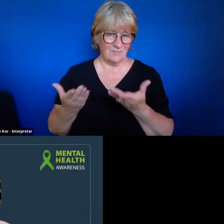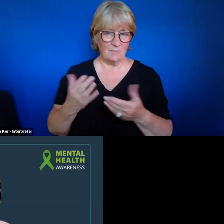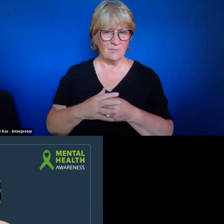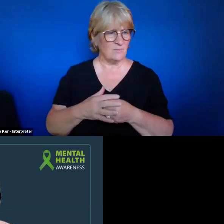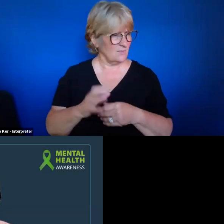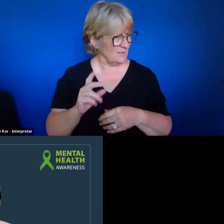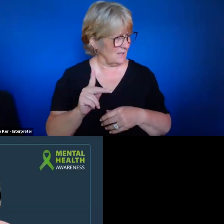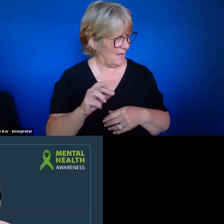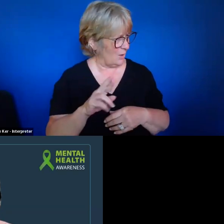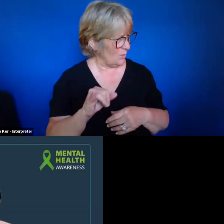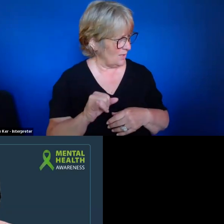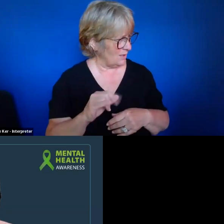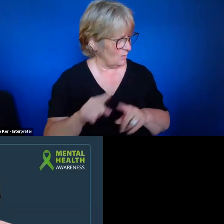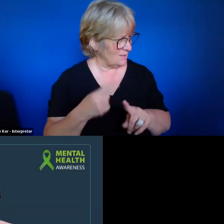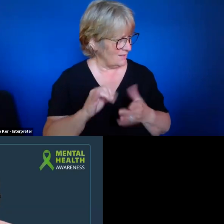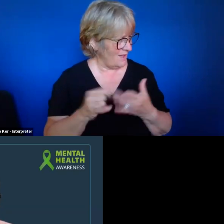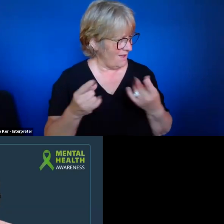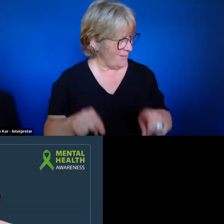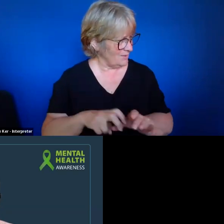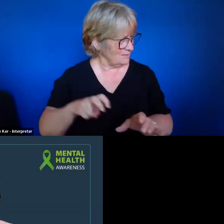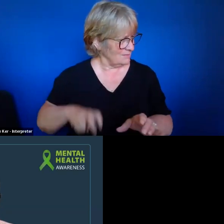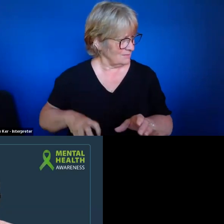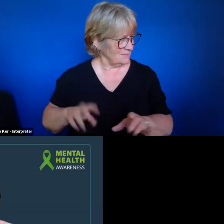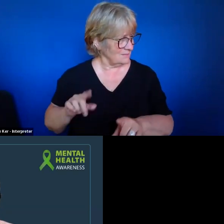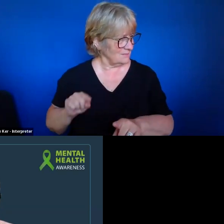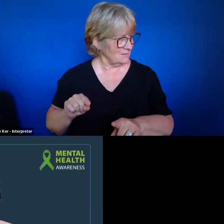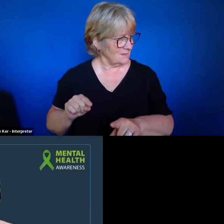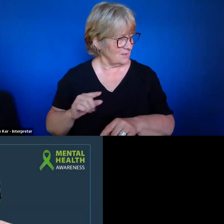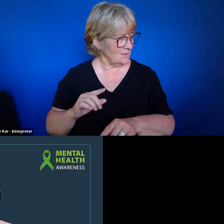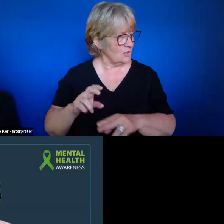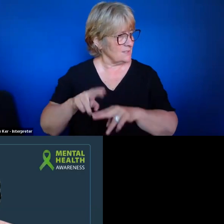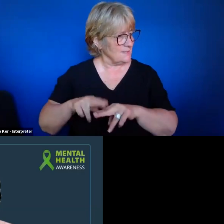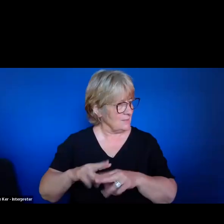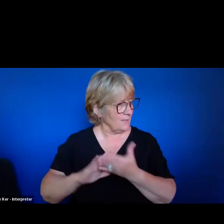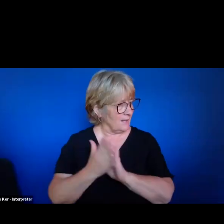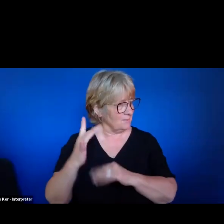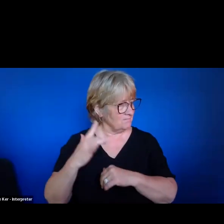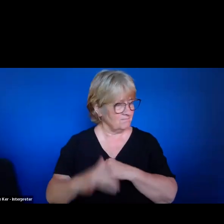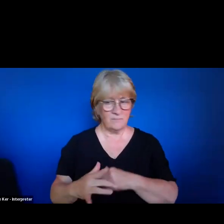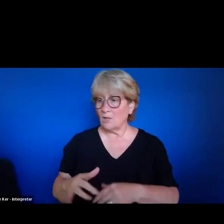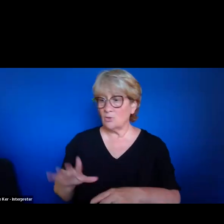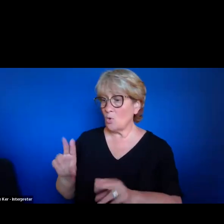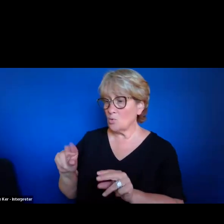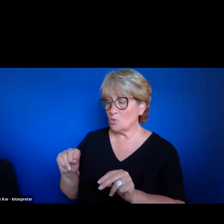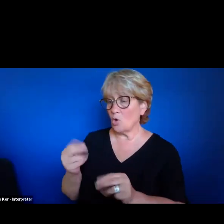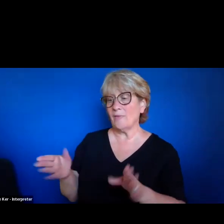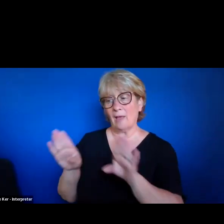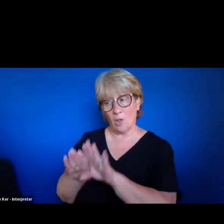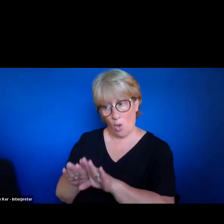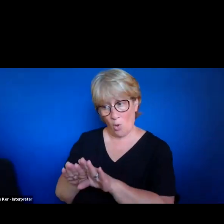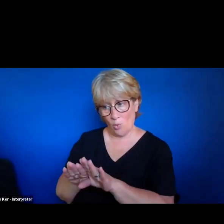you remember how long ago that was? I don't remember. I apologize. No, Seattle Counseling Service is closed.